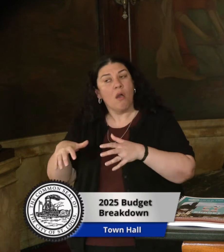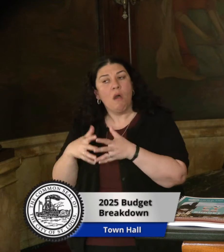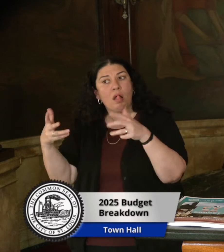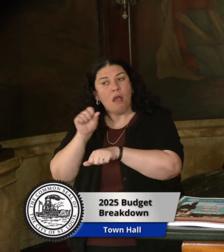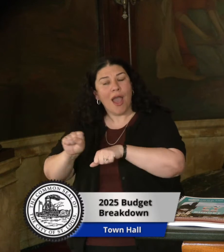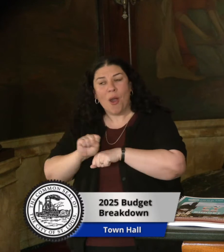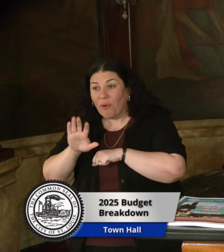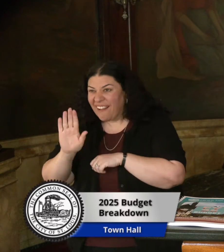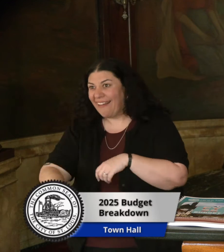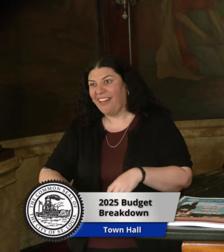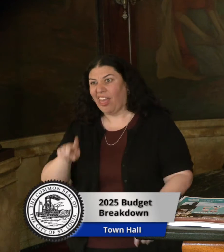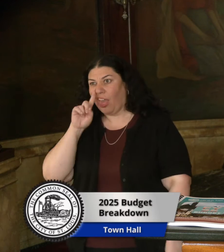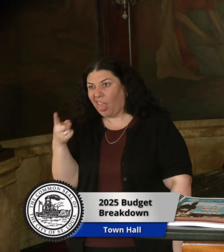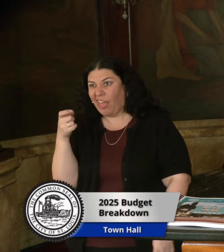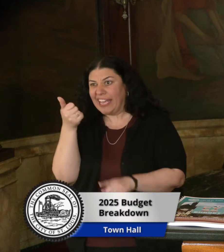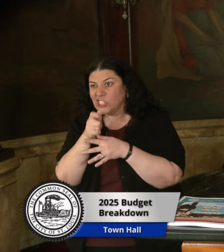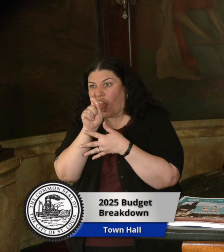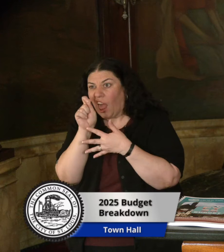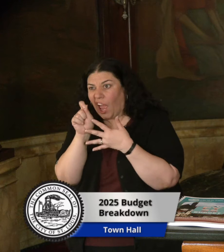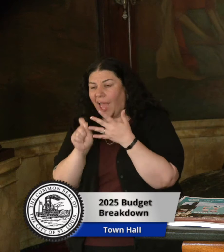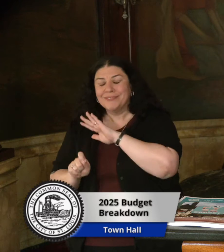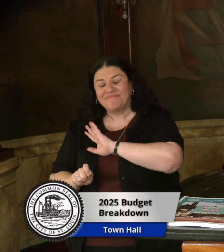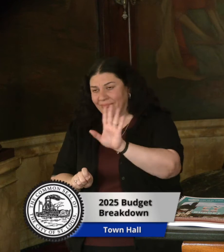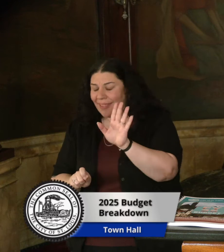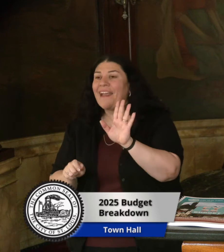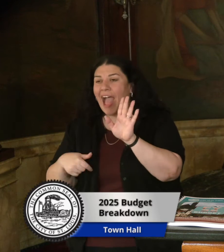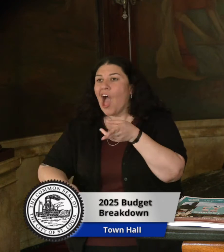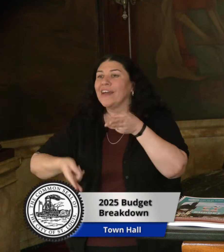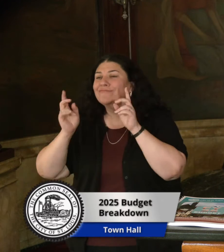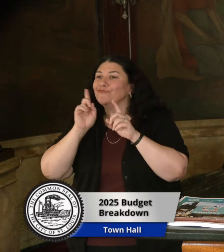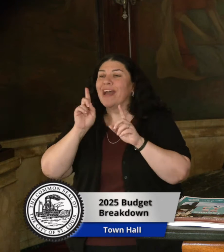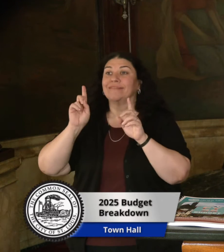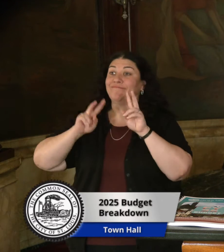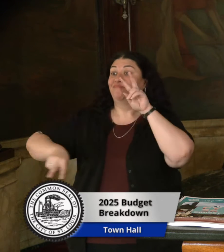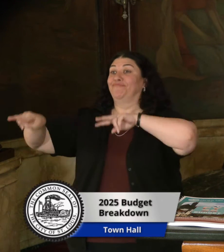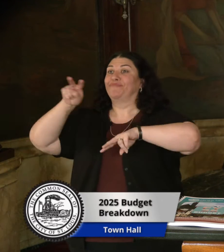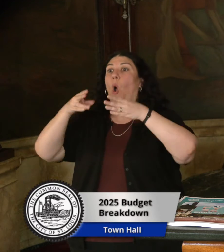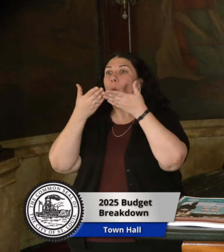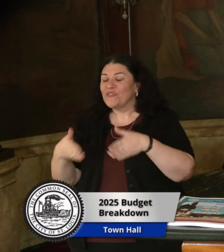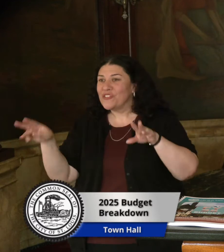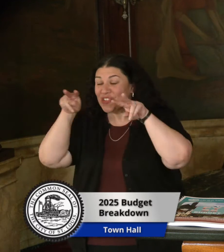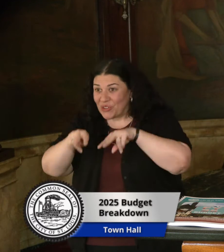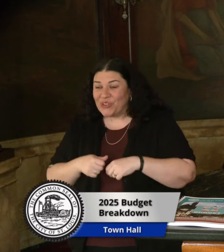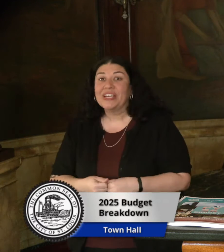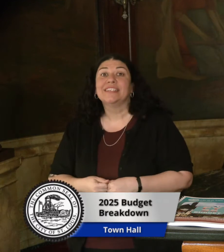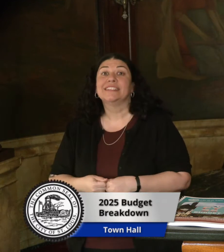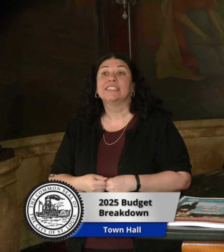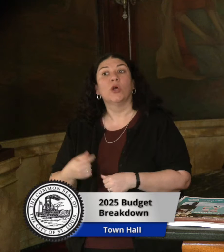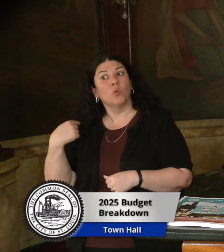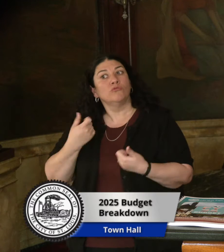every small detail. Instead, I'll give you a high-level overview. While we're taking a